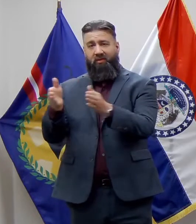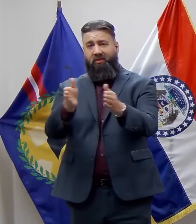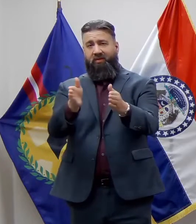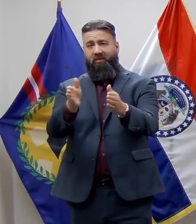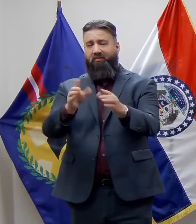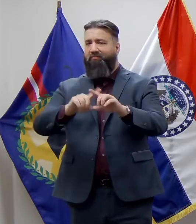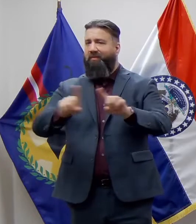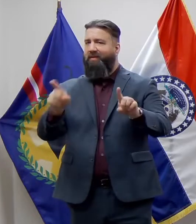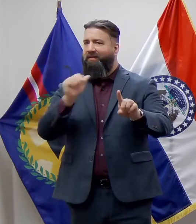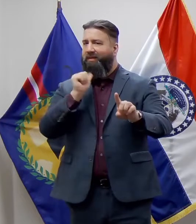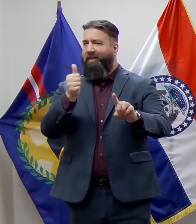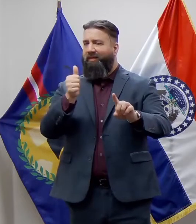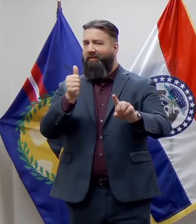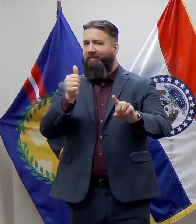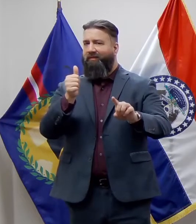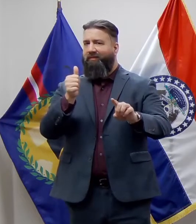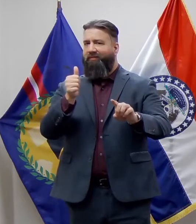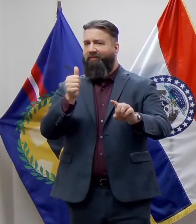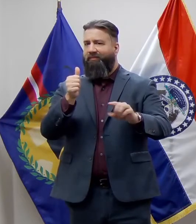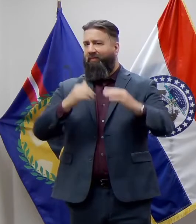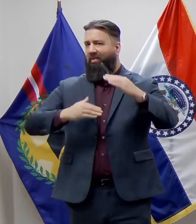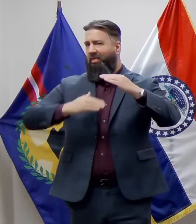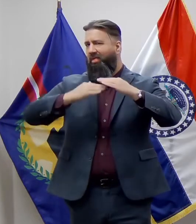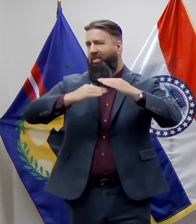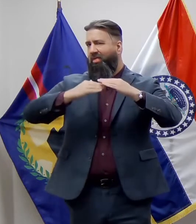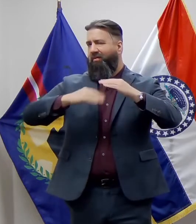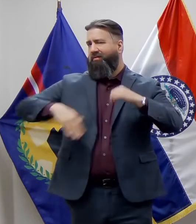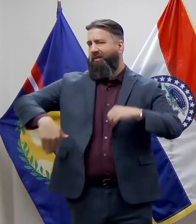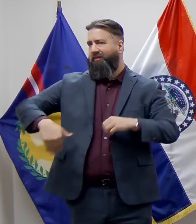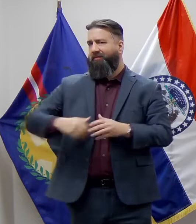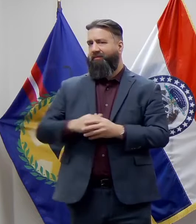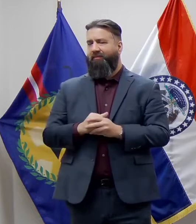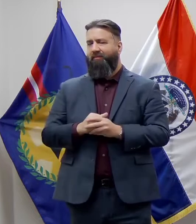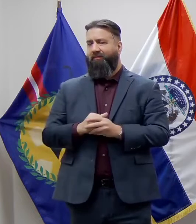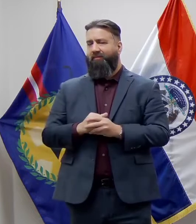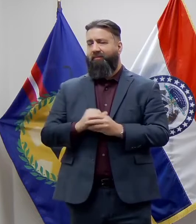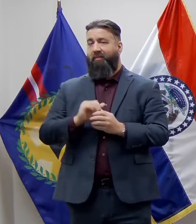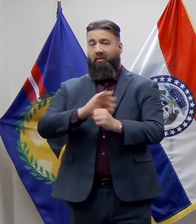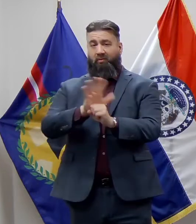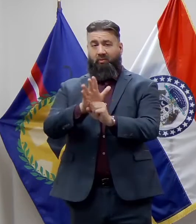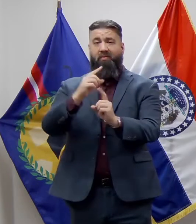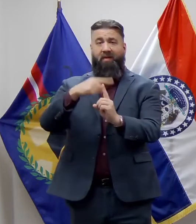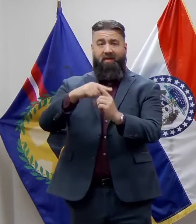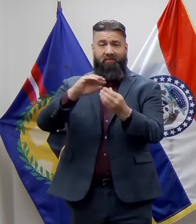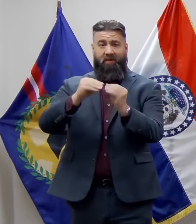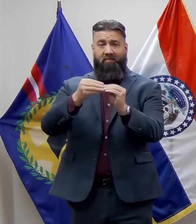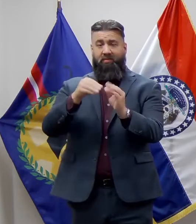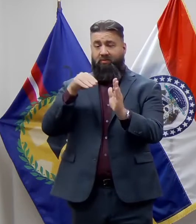not where we want it to be yet. Cases are coming down.